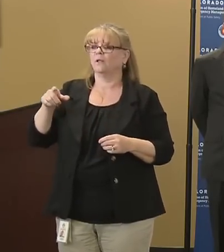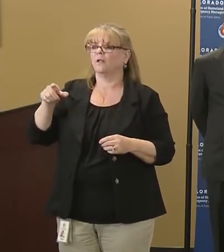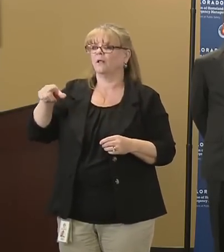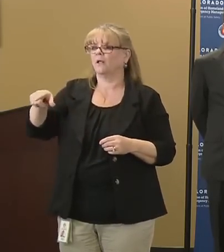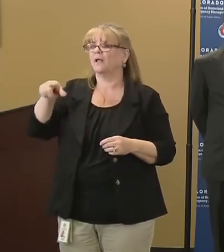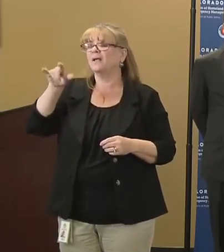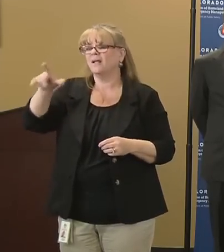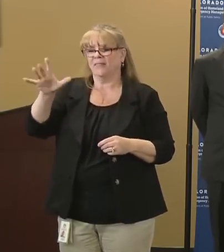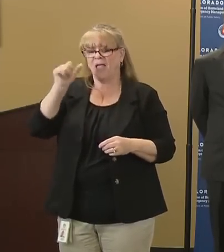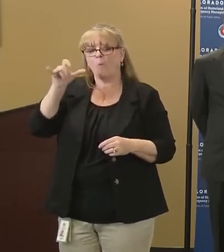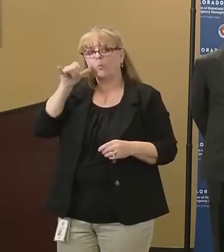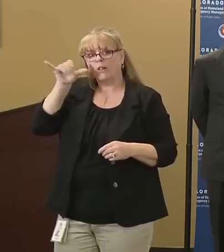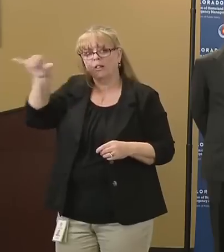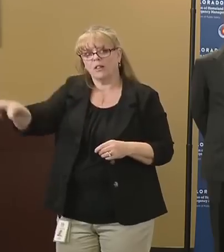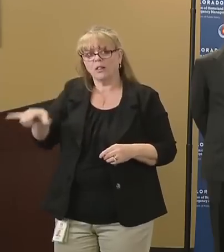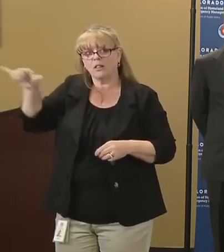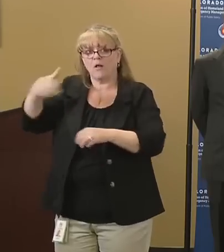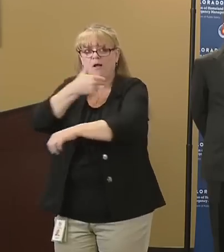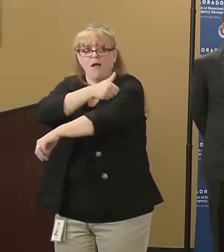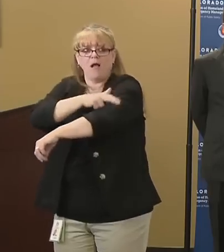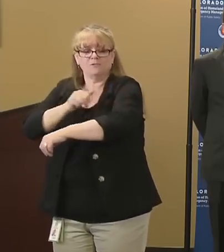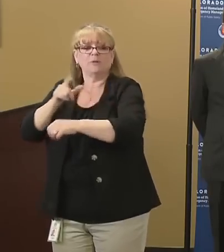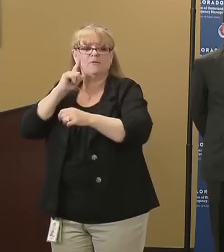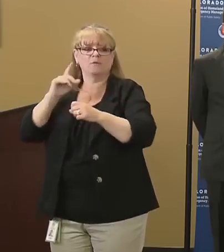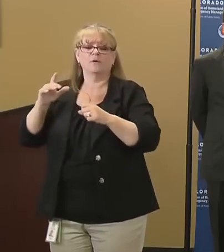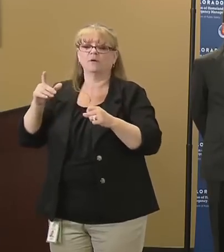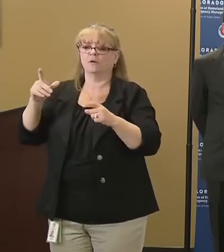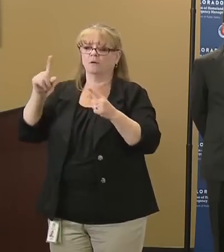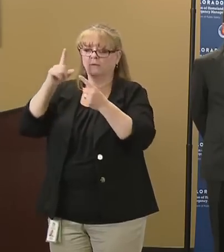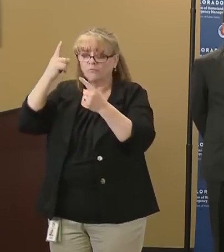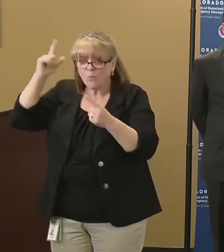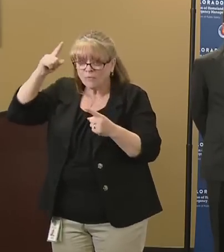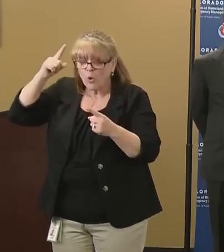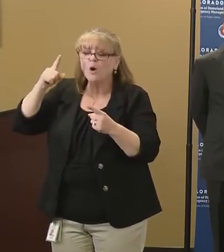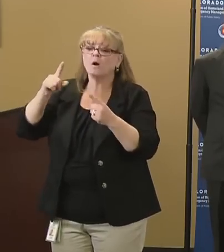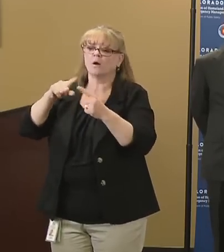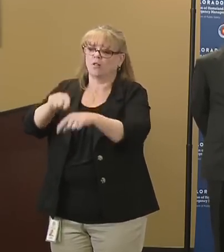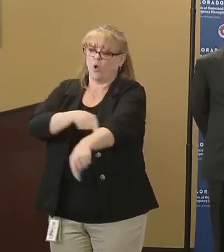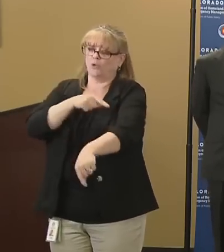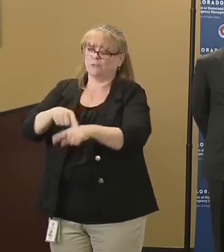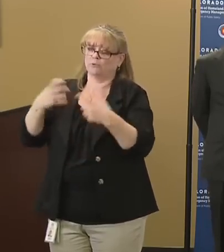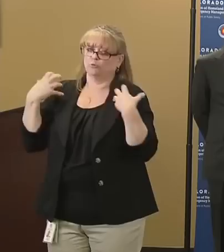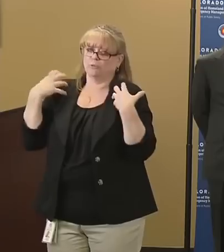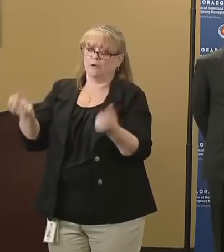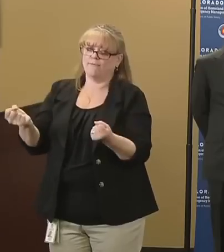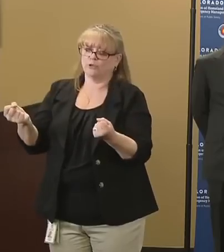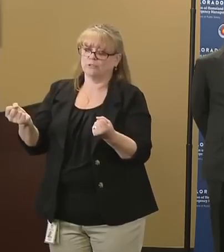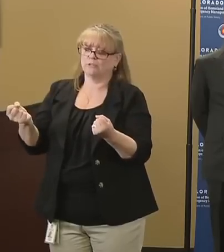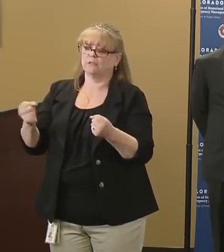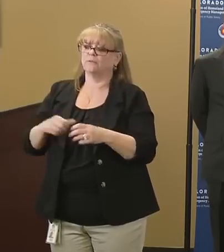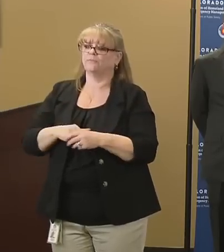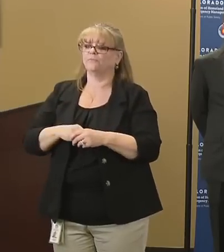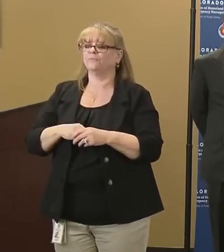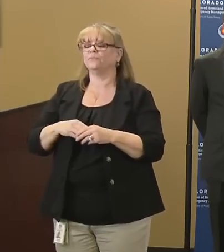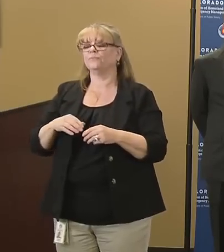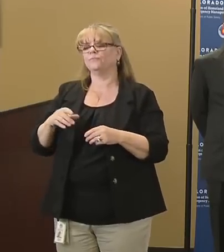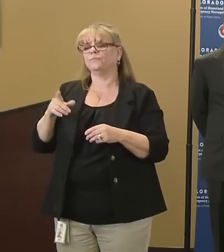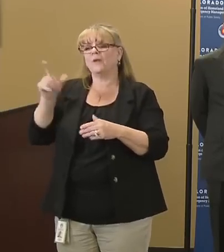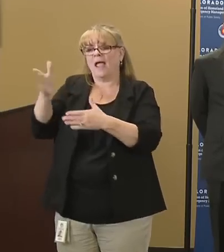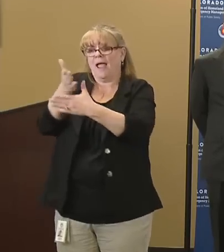who are fortunate to survive will, on average, remain on the ventilator for 2 weeks. Sometimes it can take even